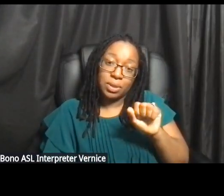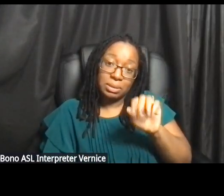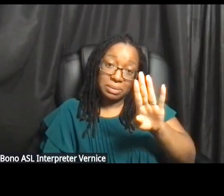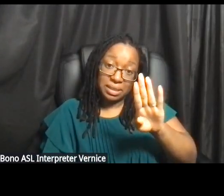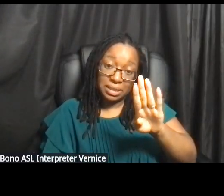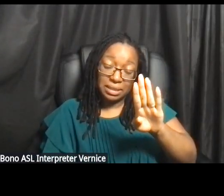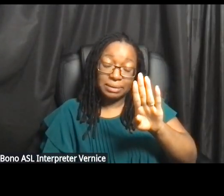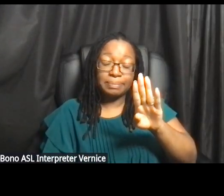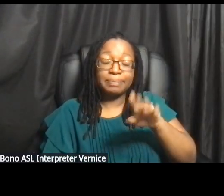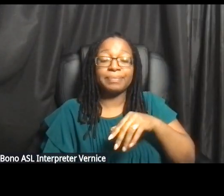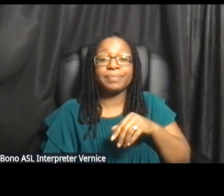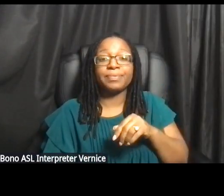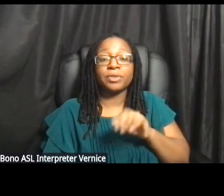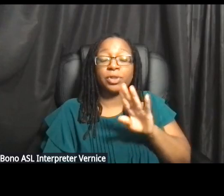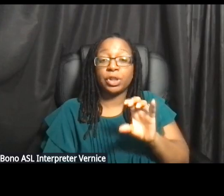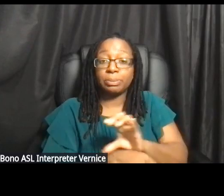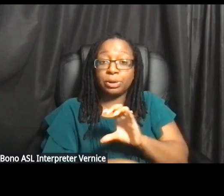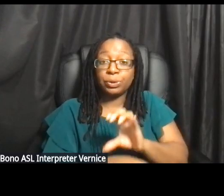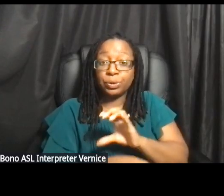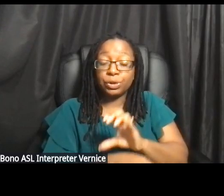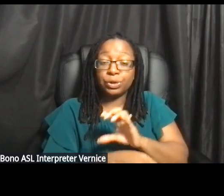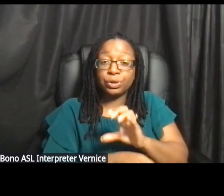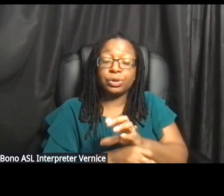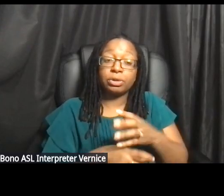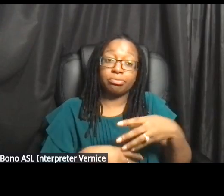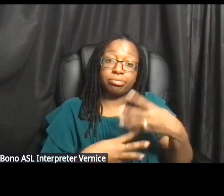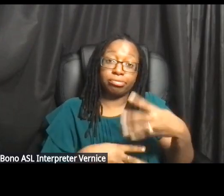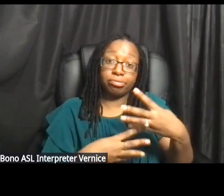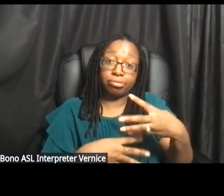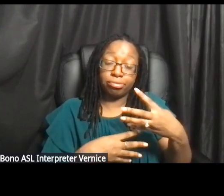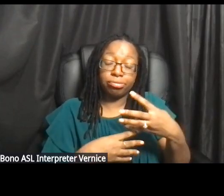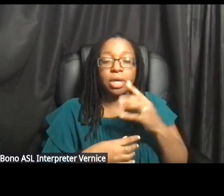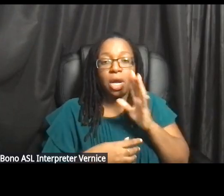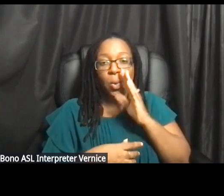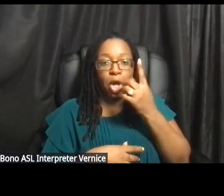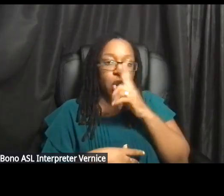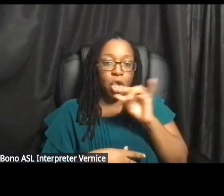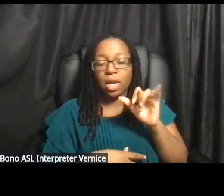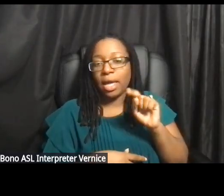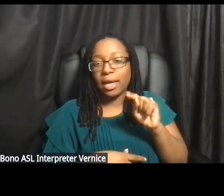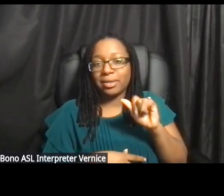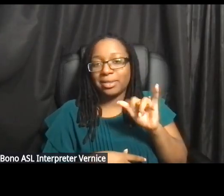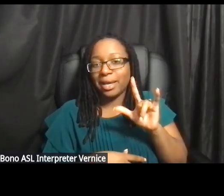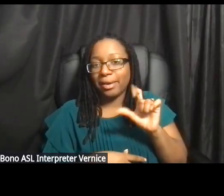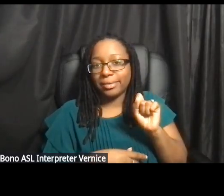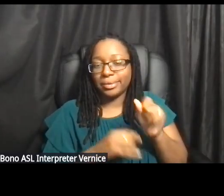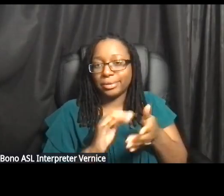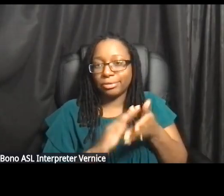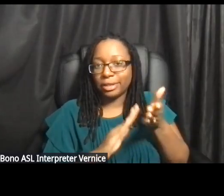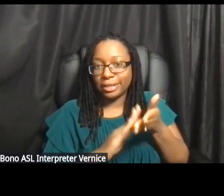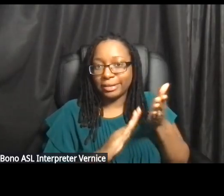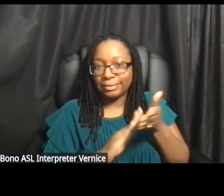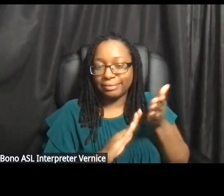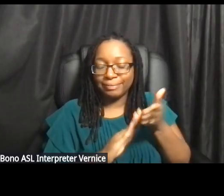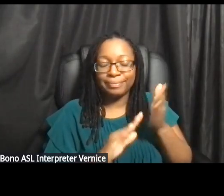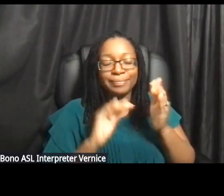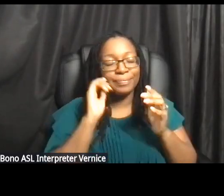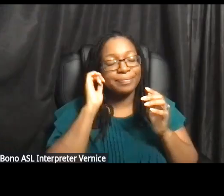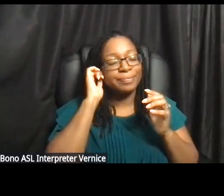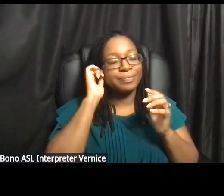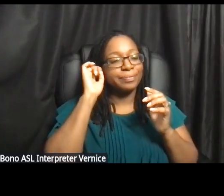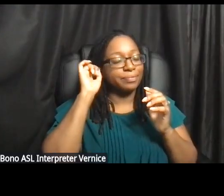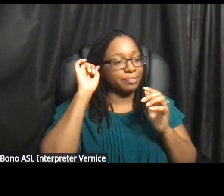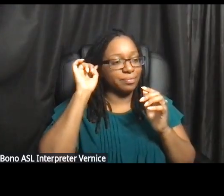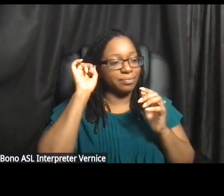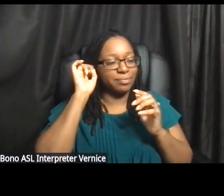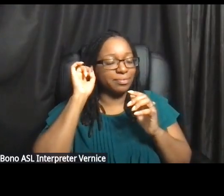then you reboot your computer and it boots up as though Tails was the operating system. So that's like